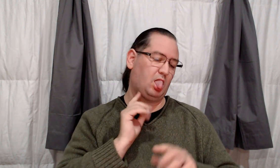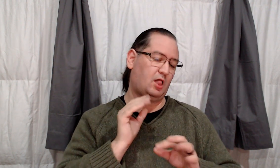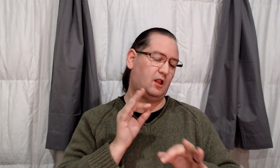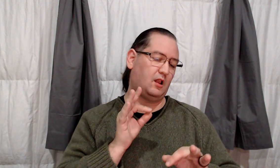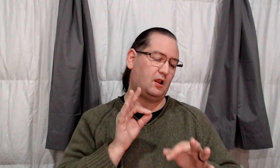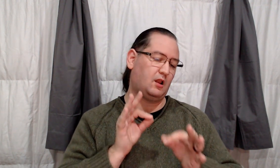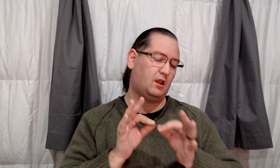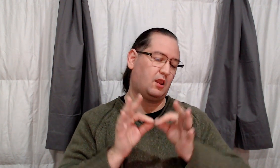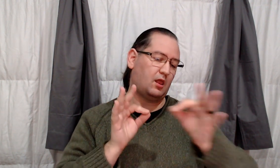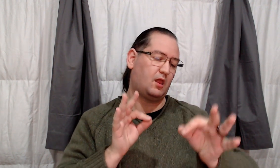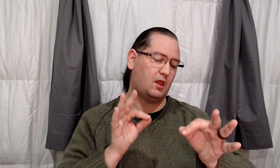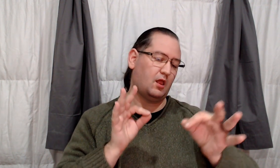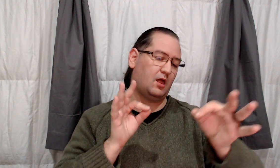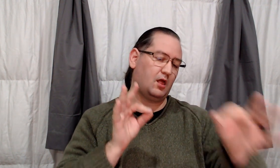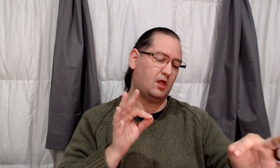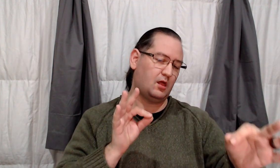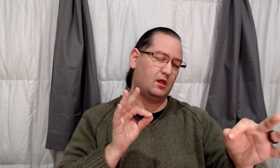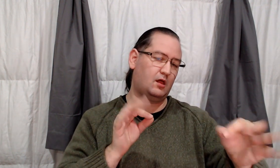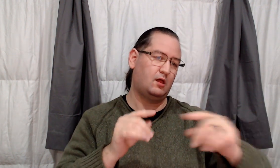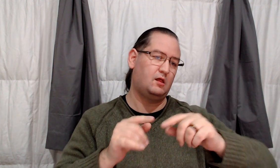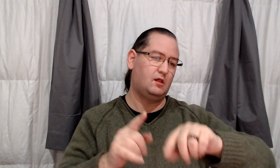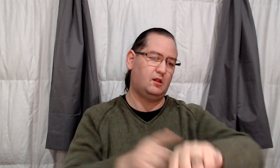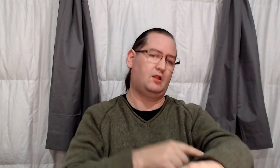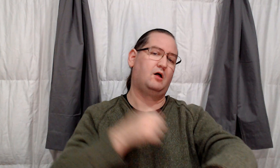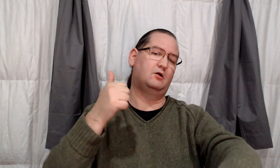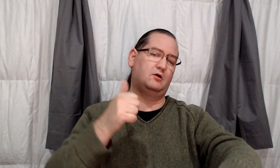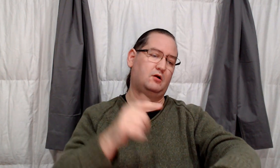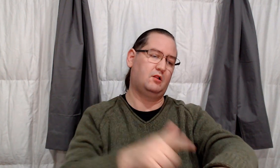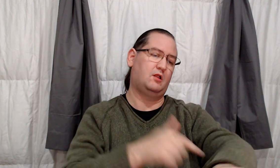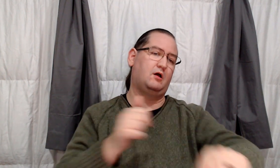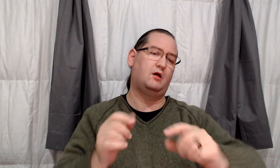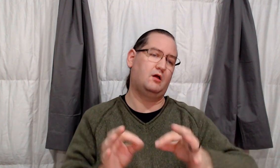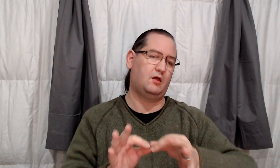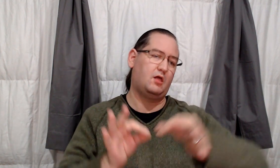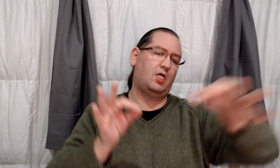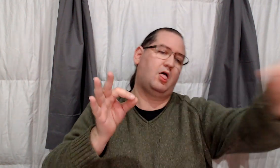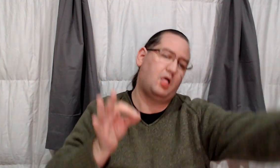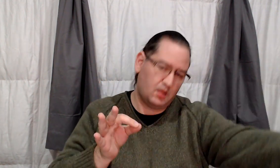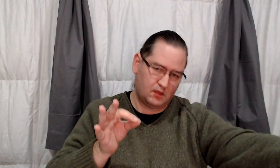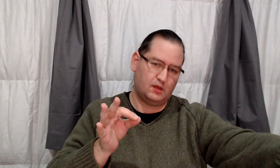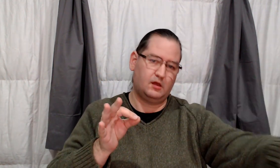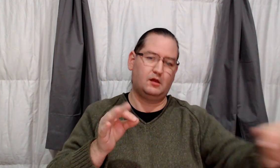no desire reaches deeper and deeper within you, and no way is easier than this.